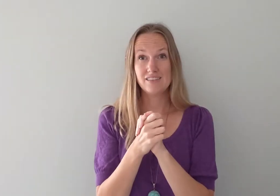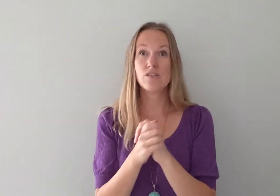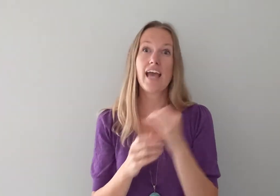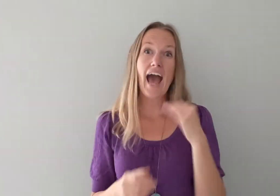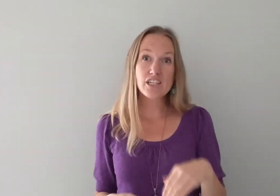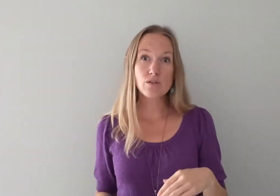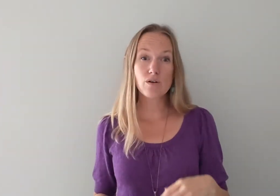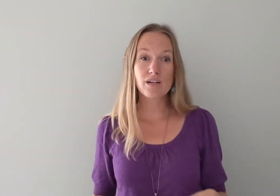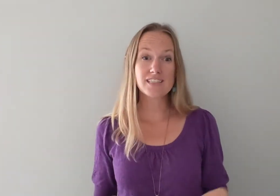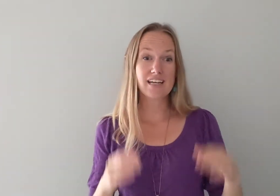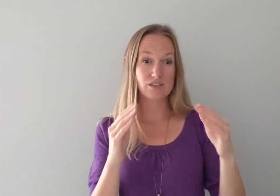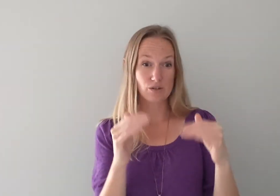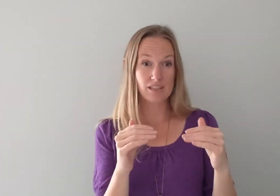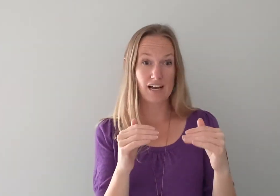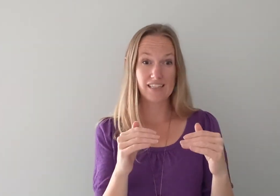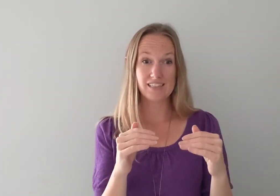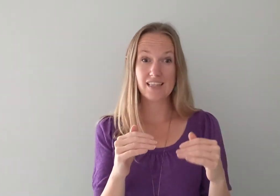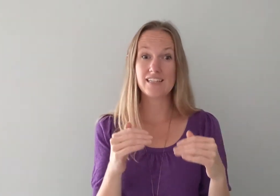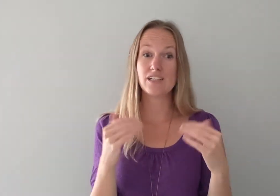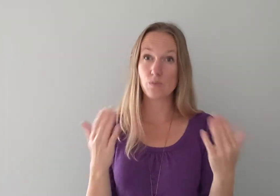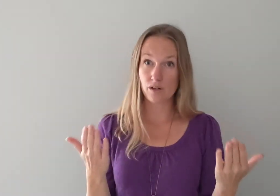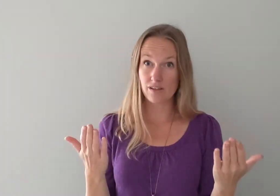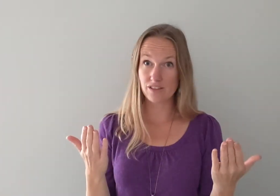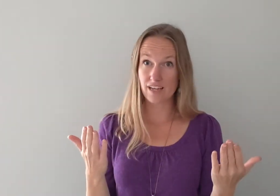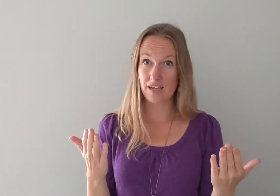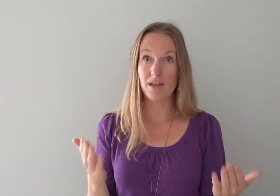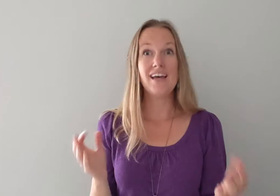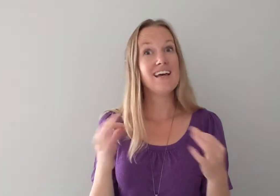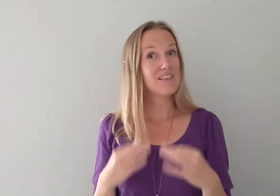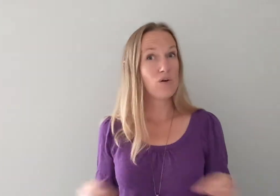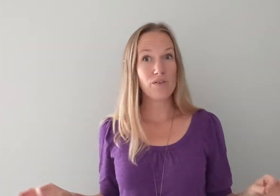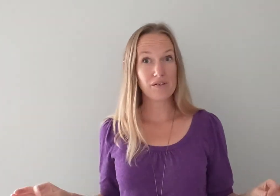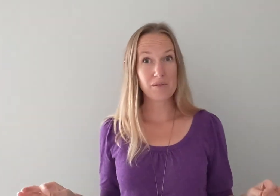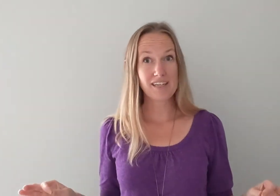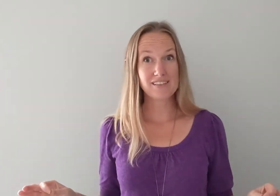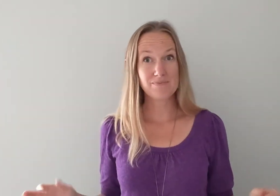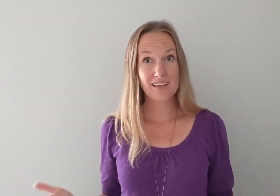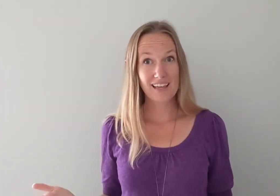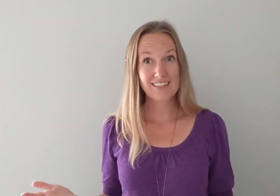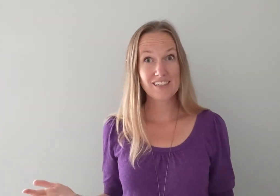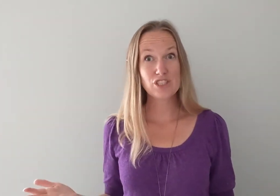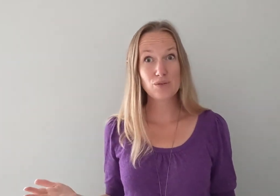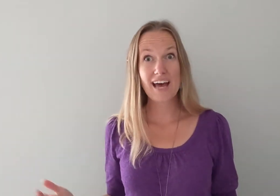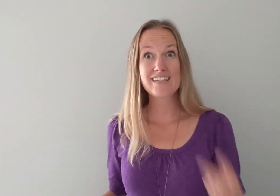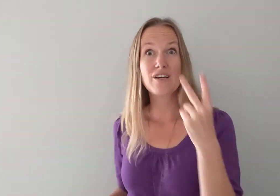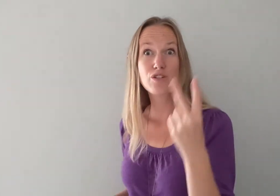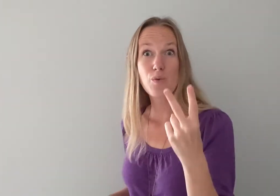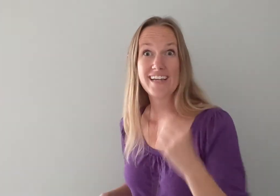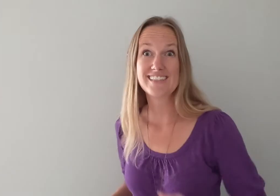So the actual chorus has those lines, and then it says worthy is your name, and then the whole thing repeats. Okay? So let's do that twice, and